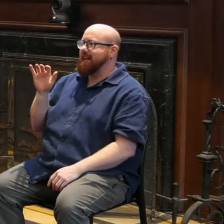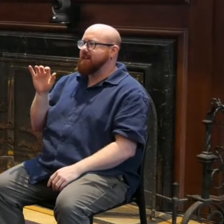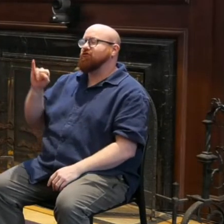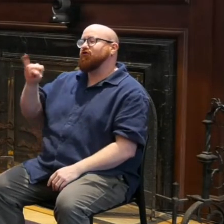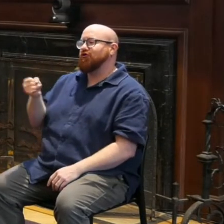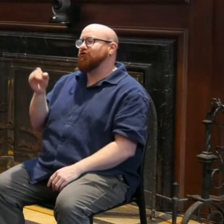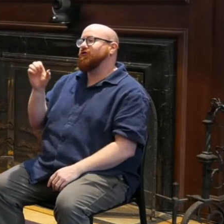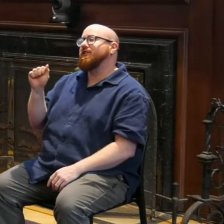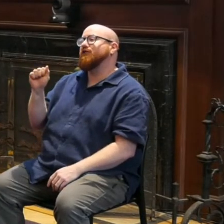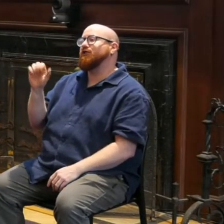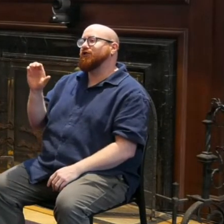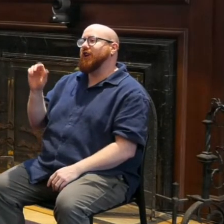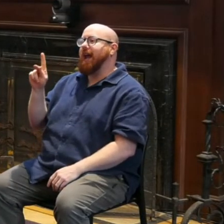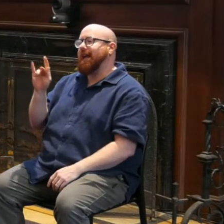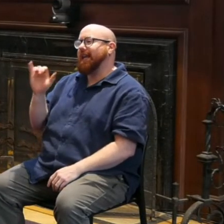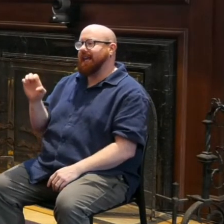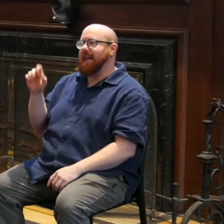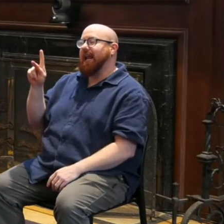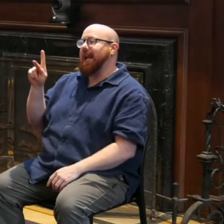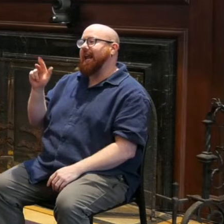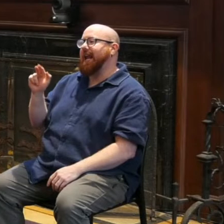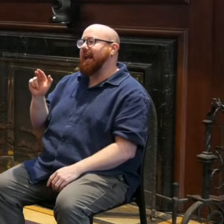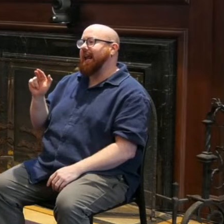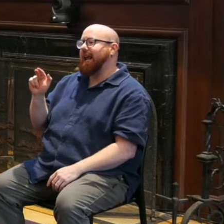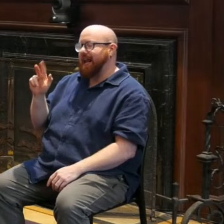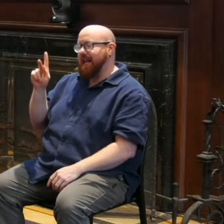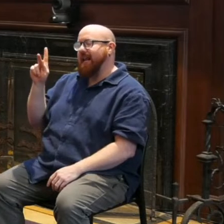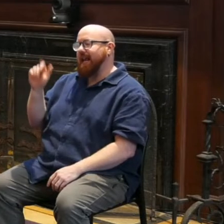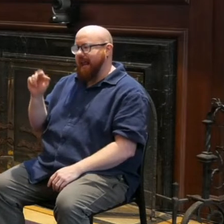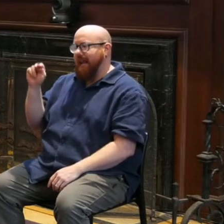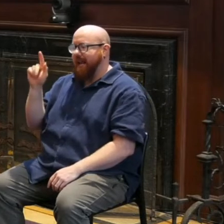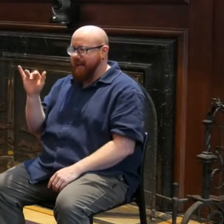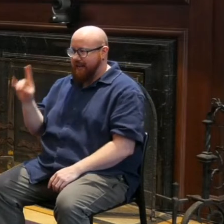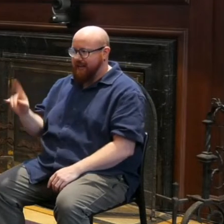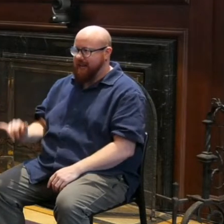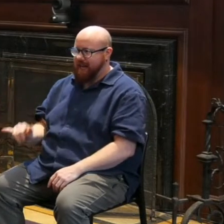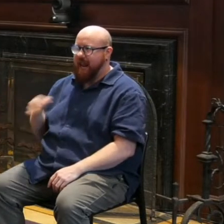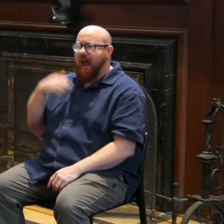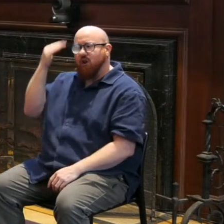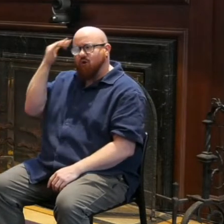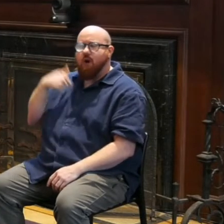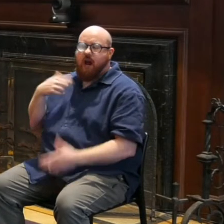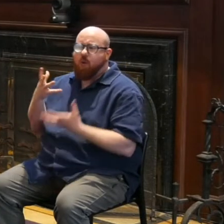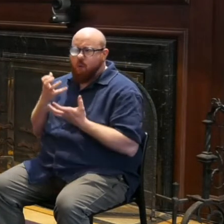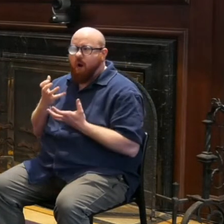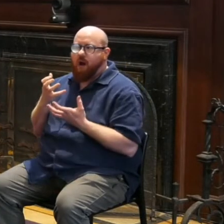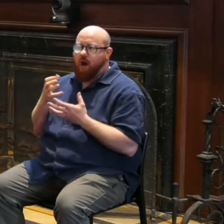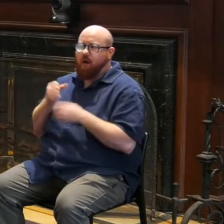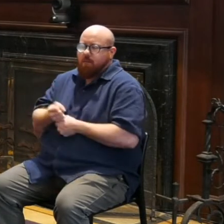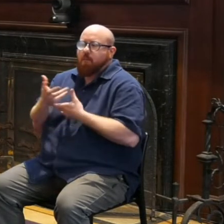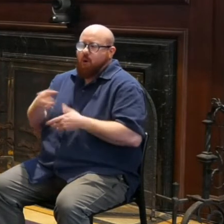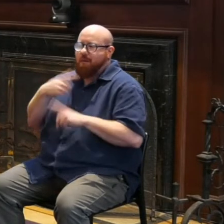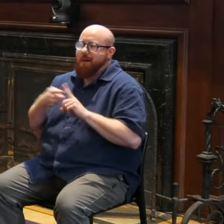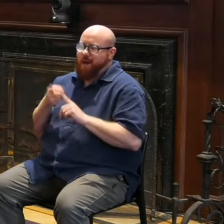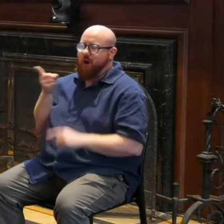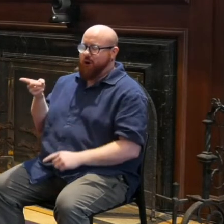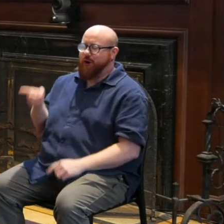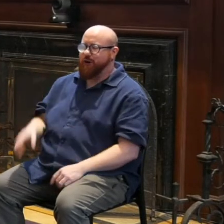have a poem about her in this book. And this poem is called Jackie.